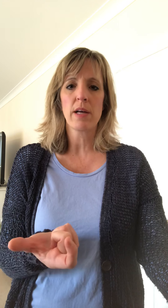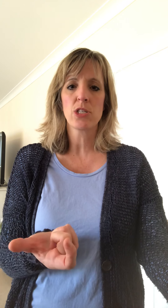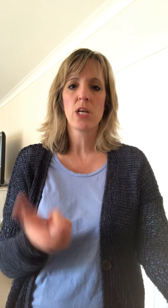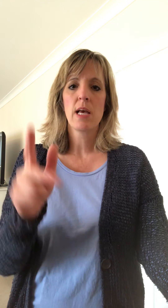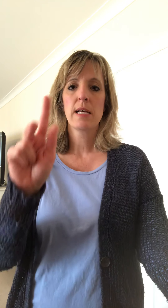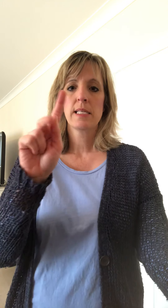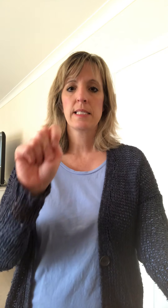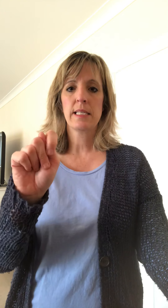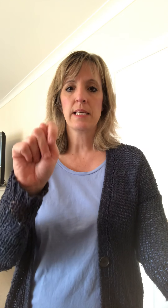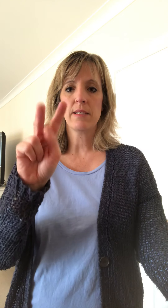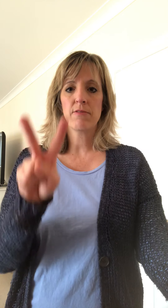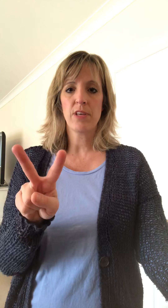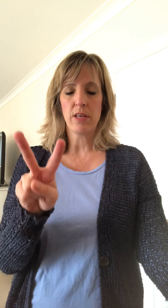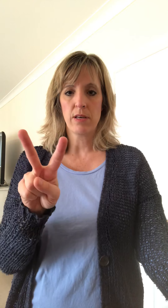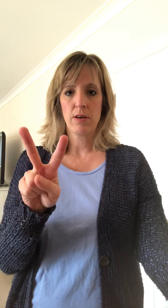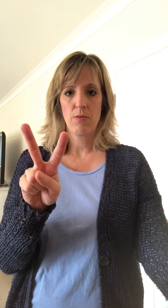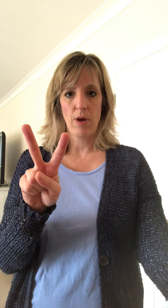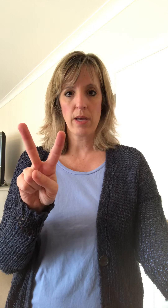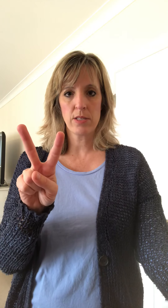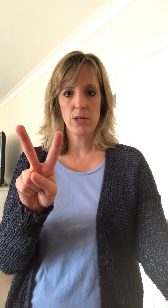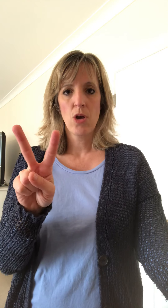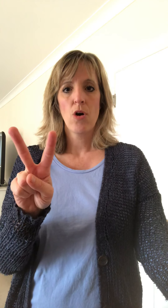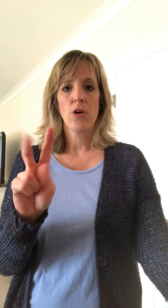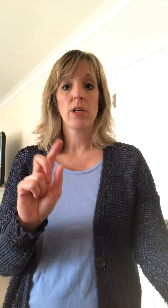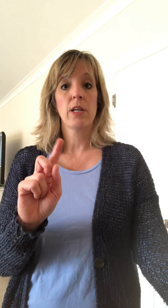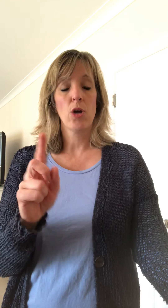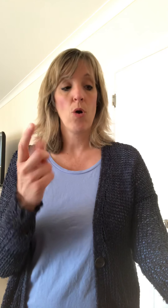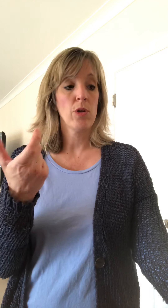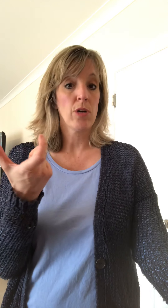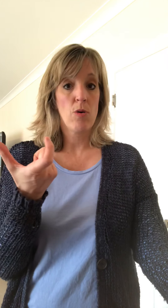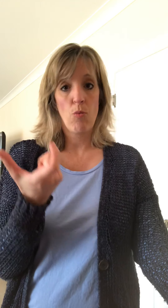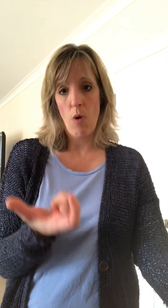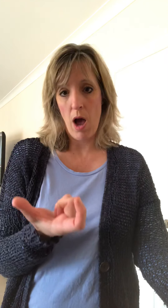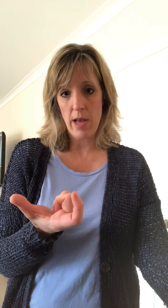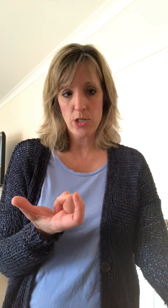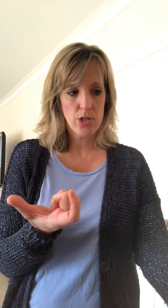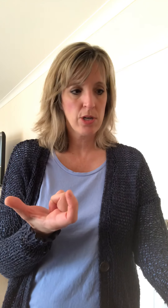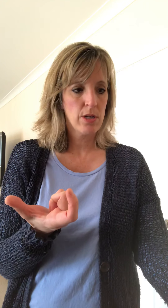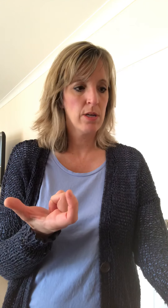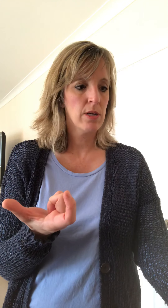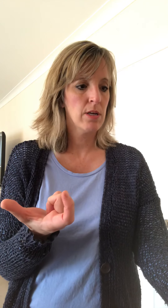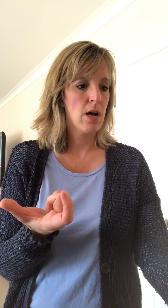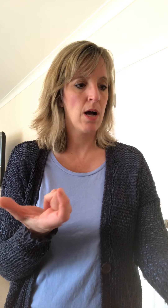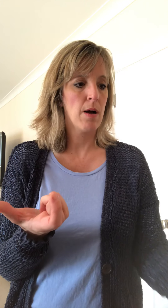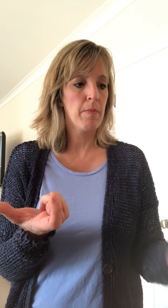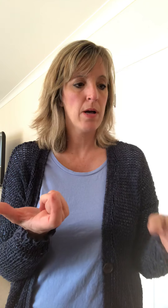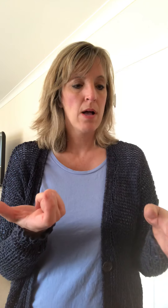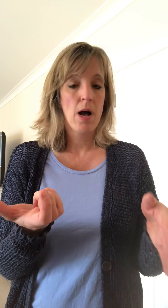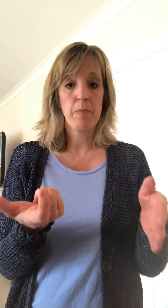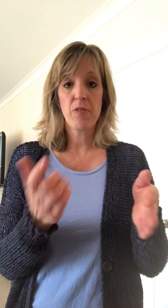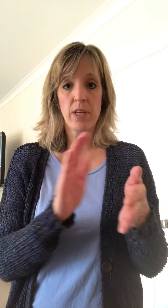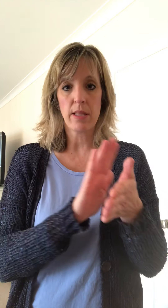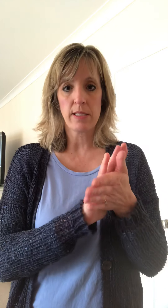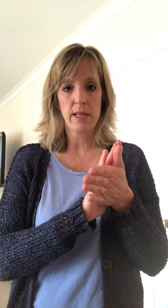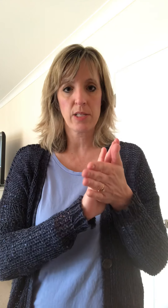watch TV, right? Or you're gonna go and you're gonna watch a movie. That's the next